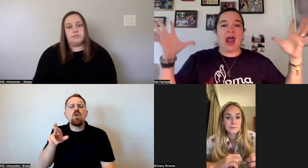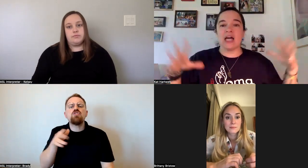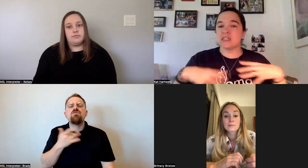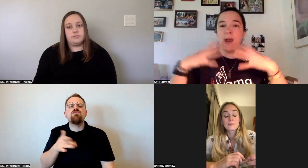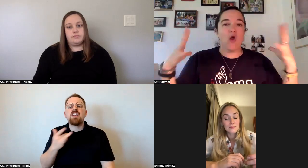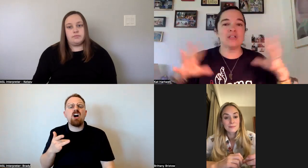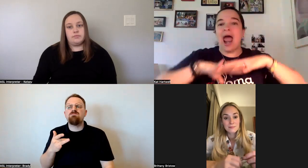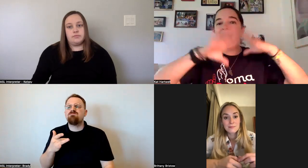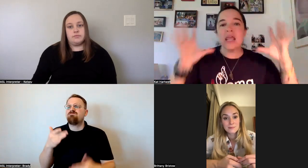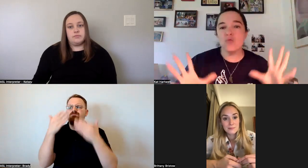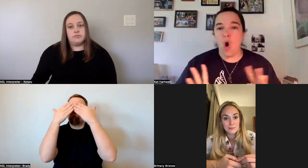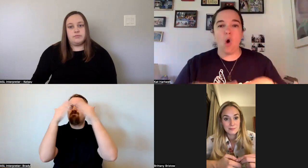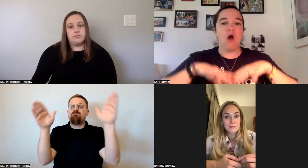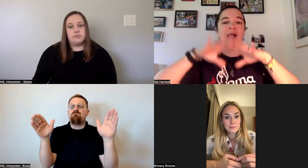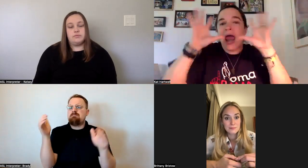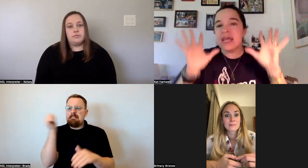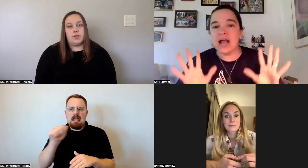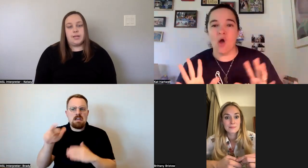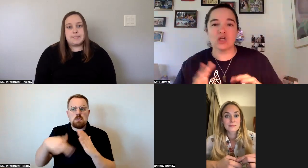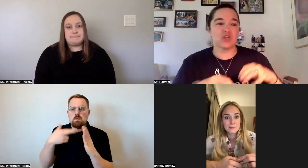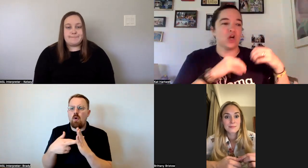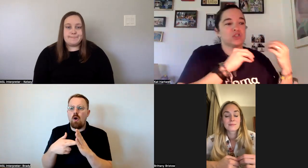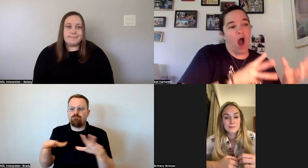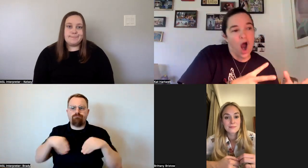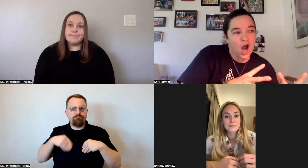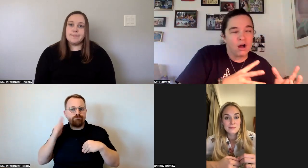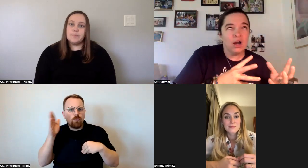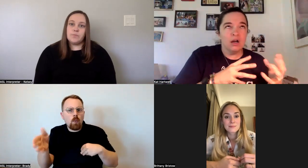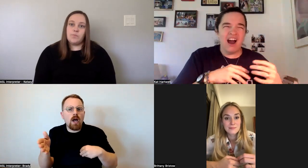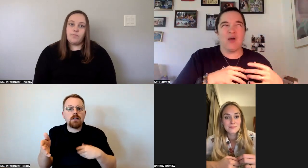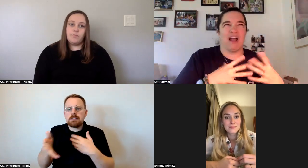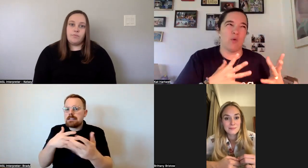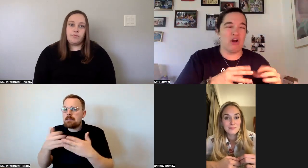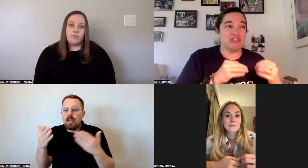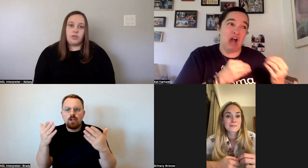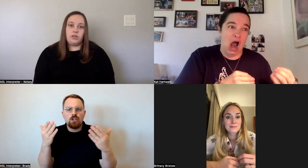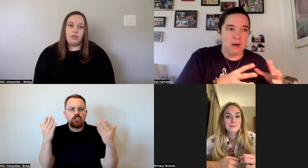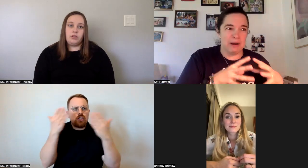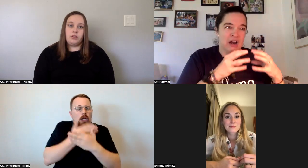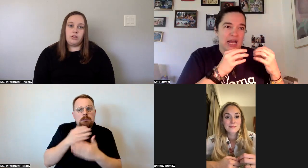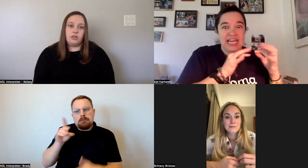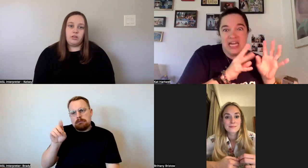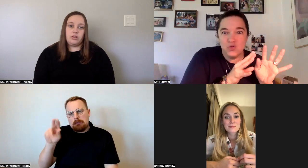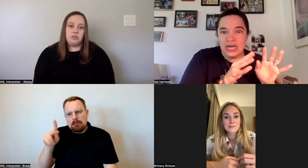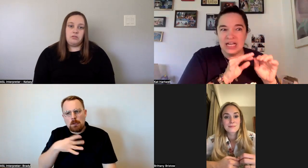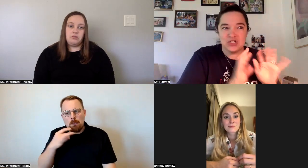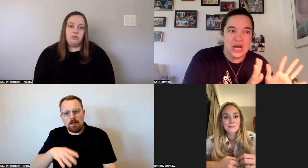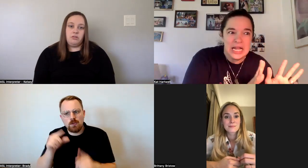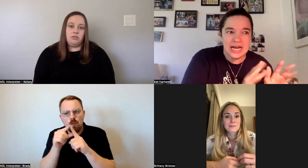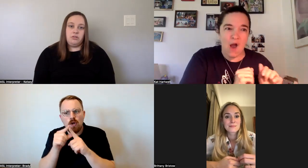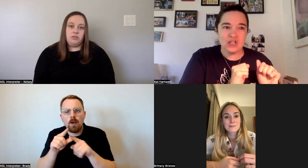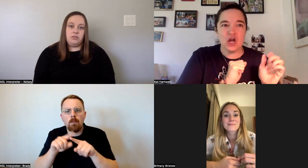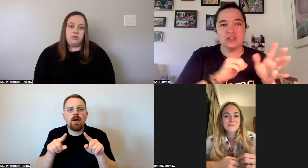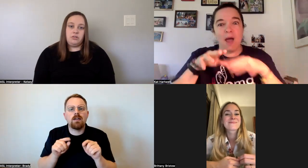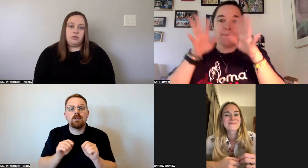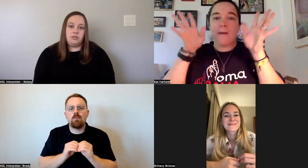anything and experience any role, any character, dark? I don't like the word dark, but eerie,